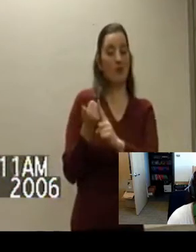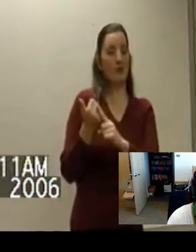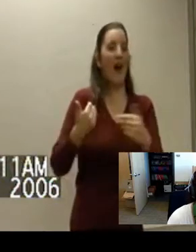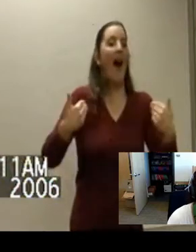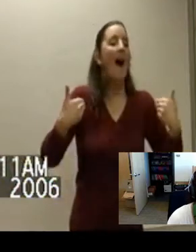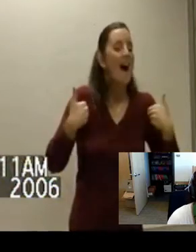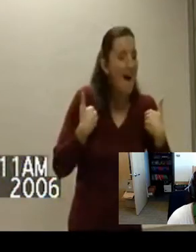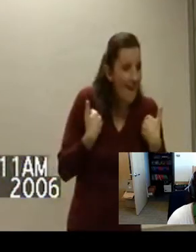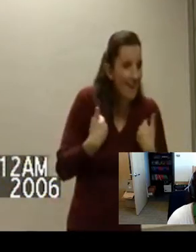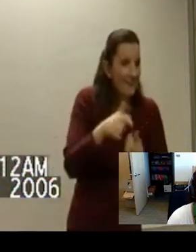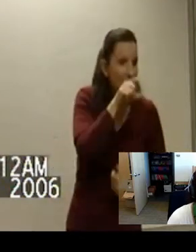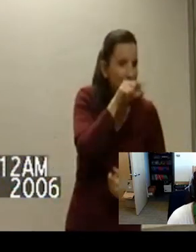what happened was my friend